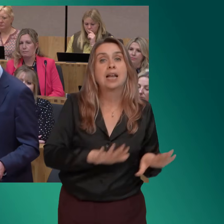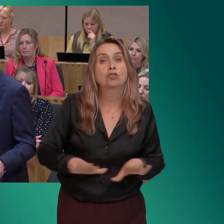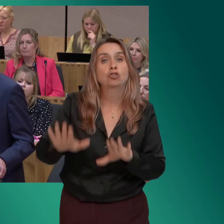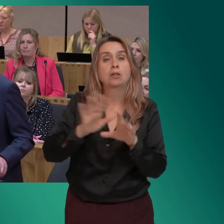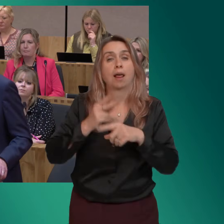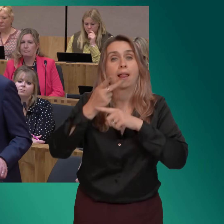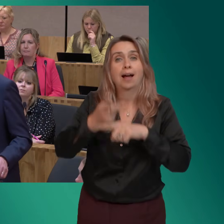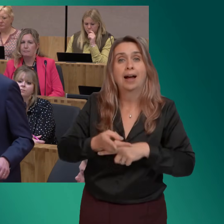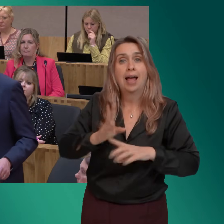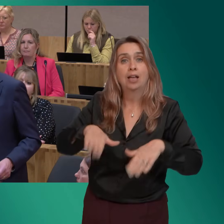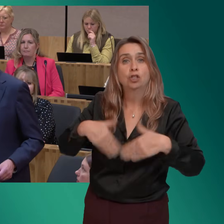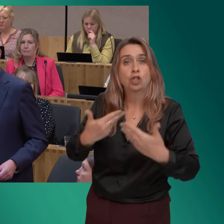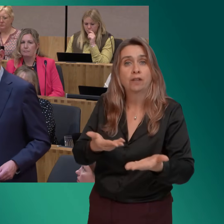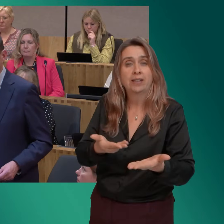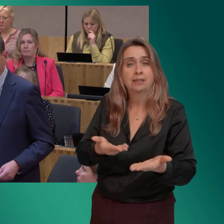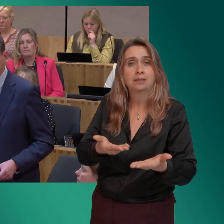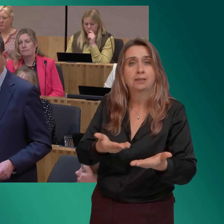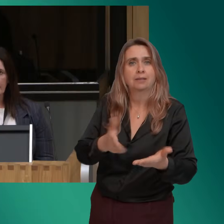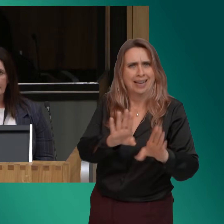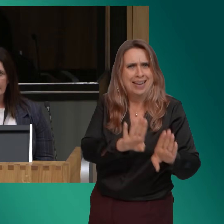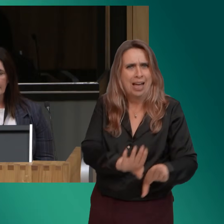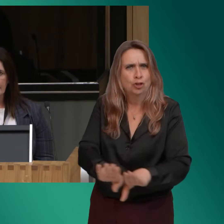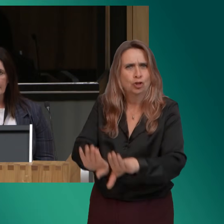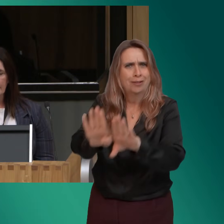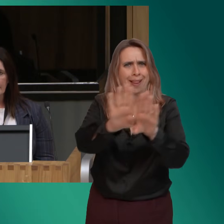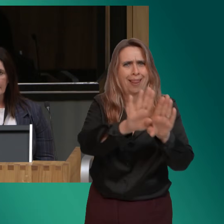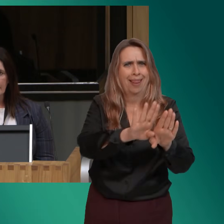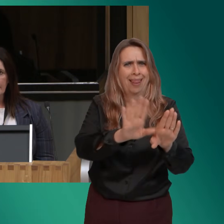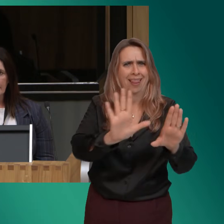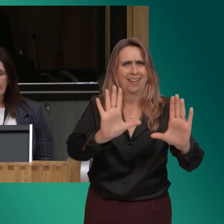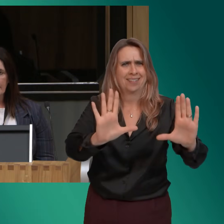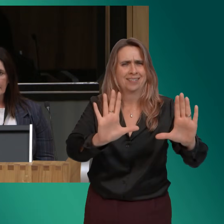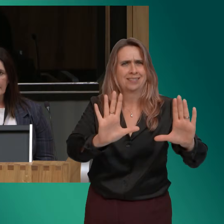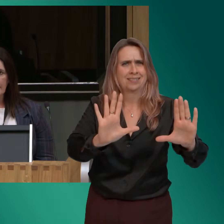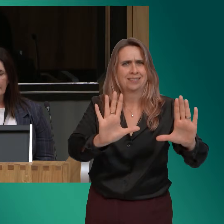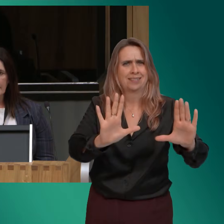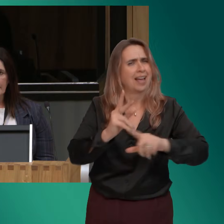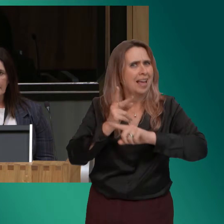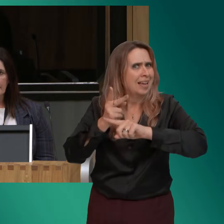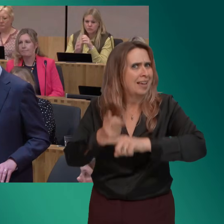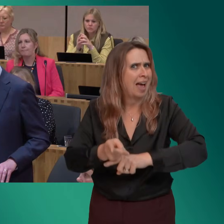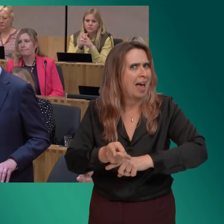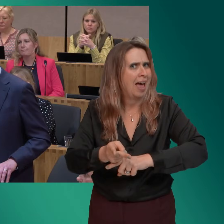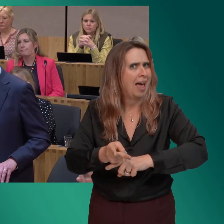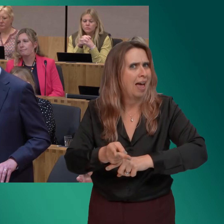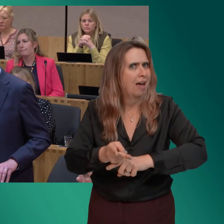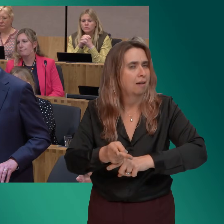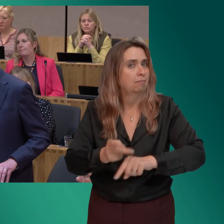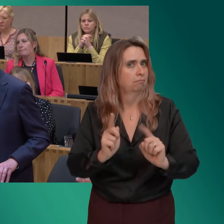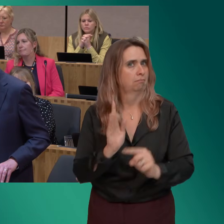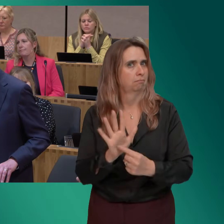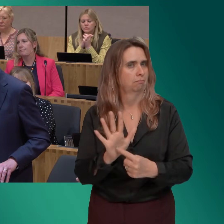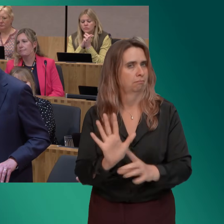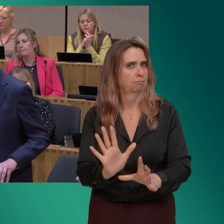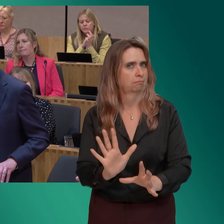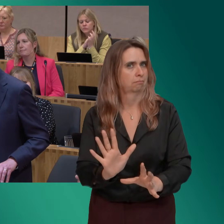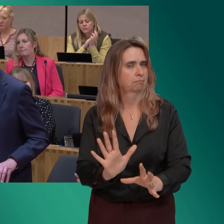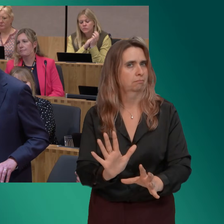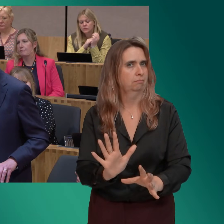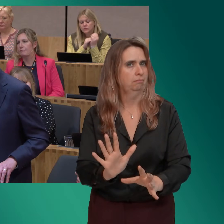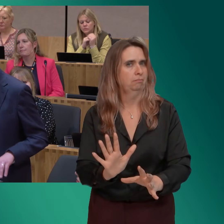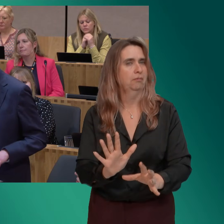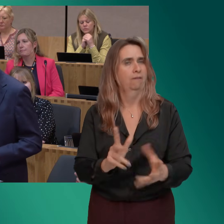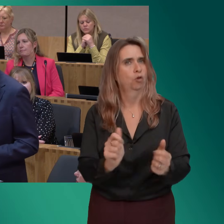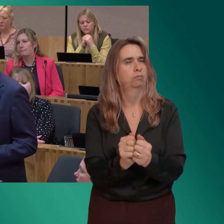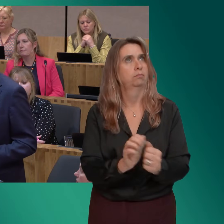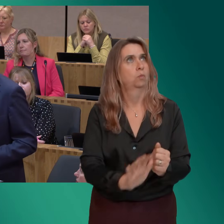remember that word national means something. That care service is something that has to be relevant and sustainable in all parts